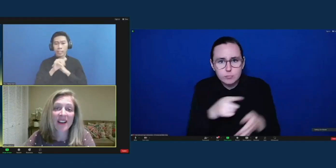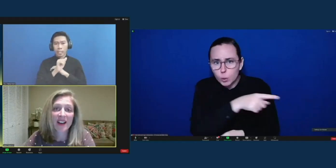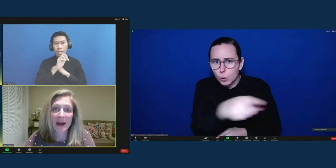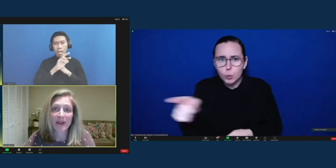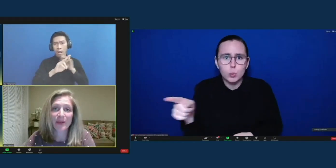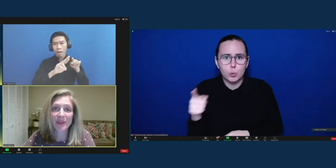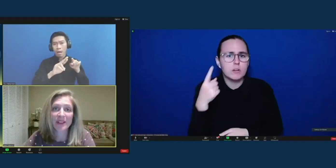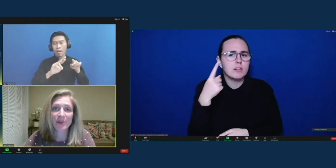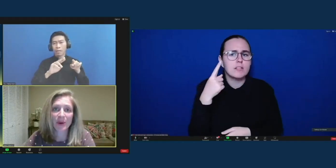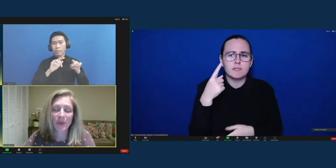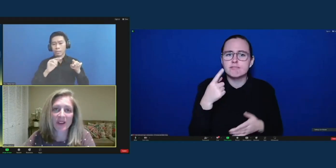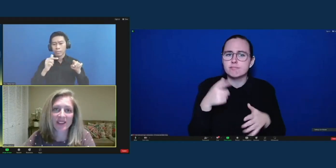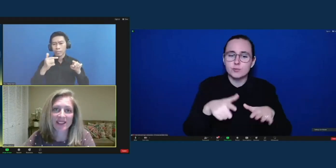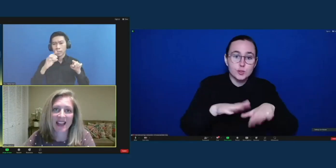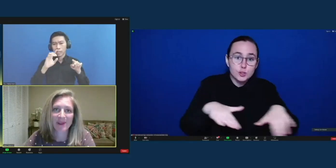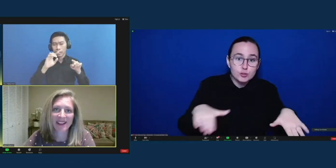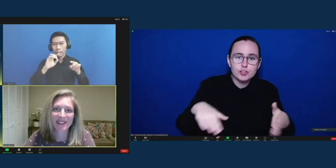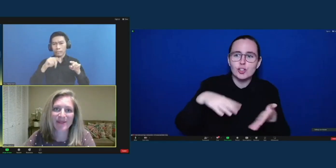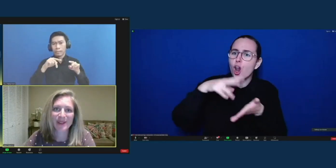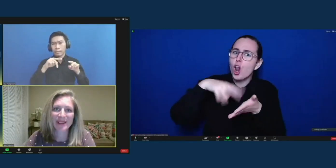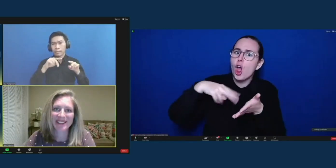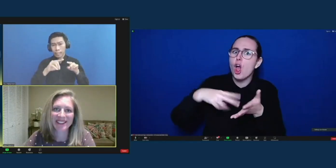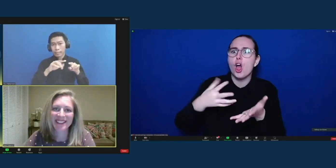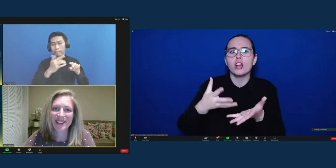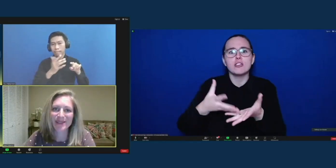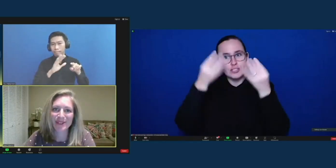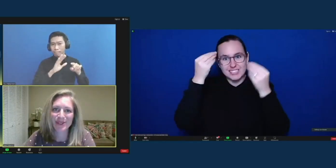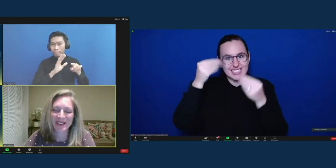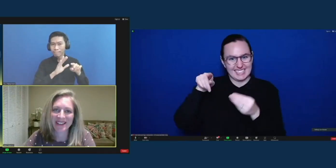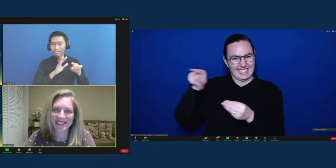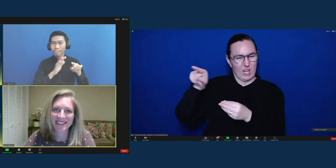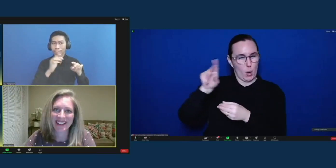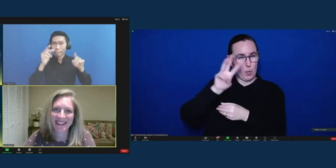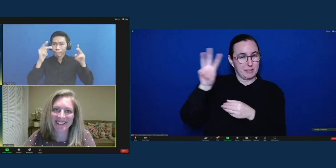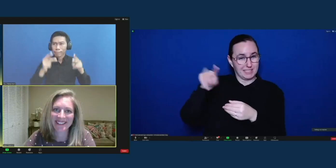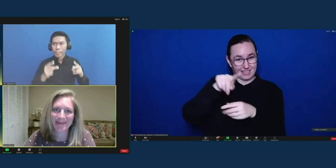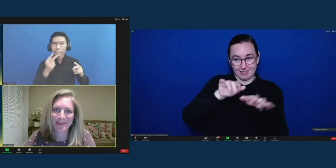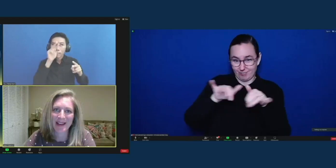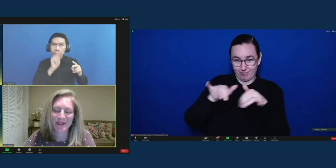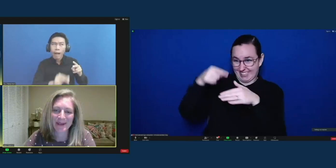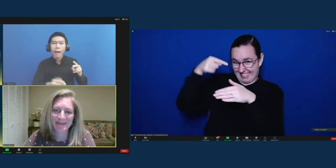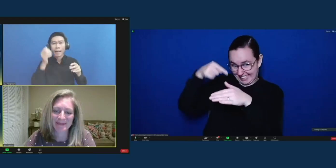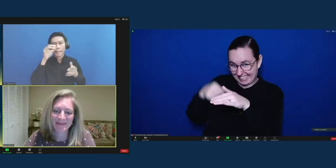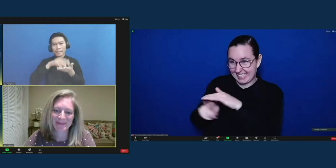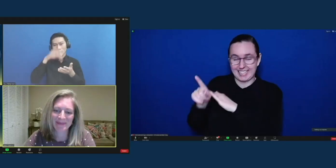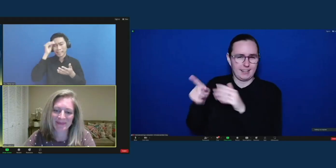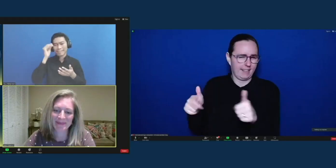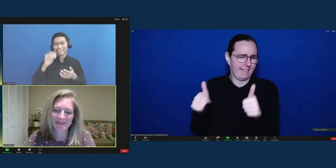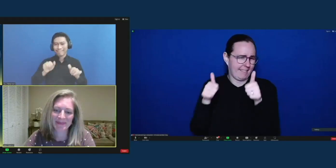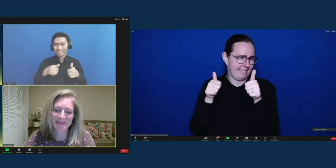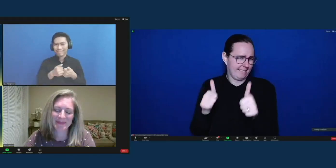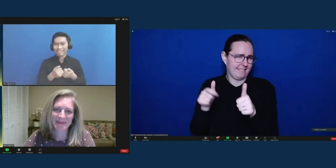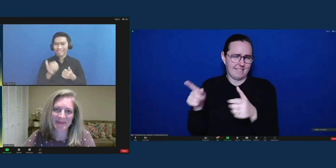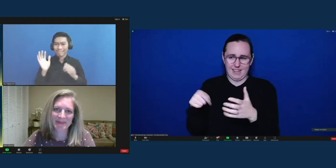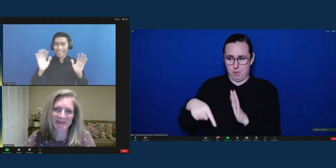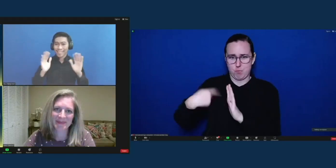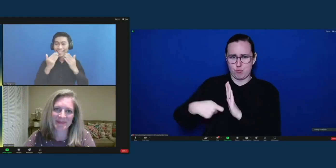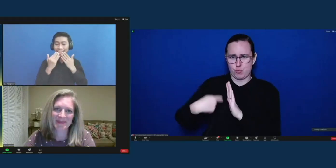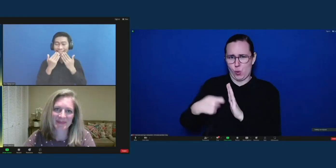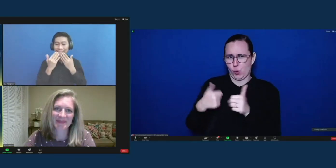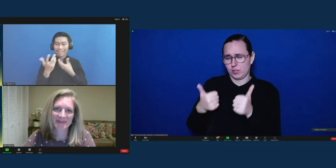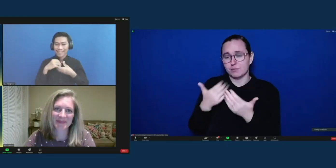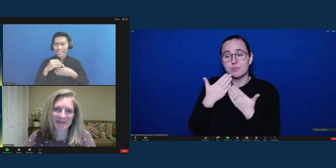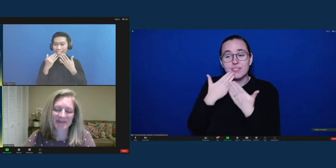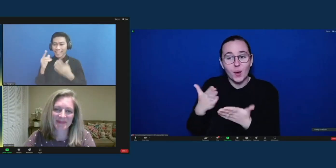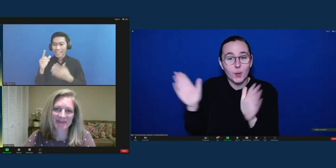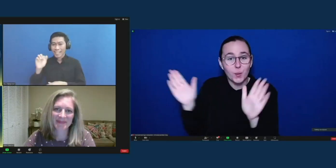more about the really important work that is happening in the Philippines. And thank you for joining us today. Bye, everyone. Thank you, Leia, and thank